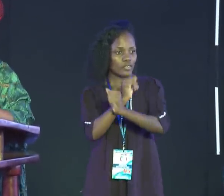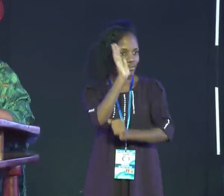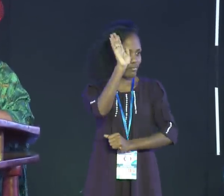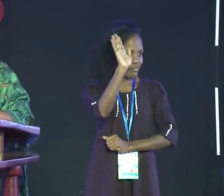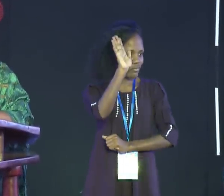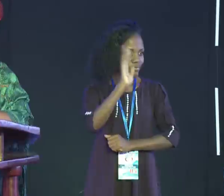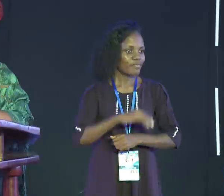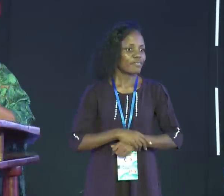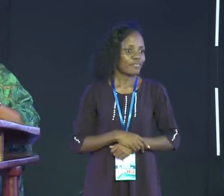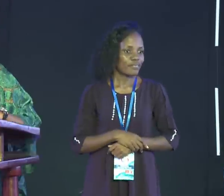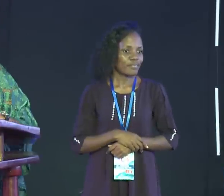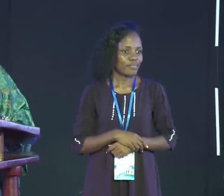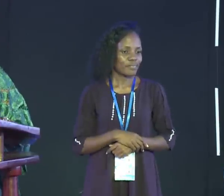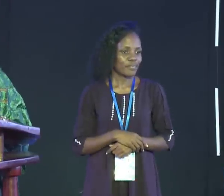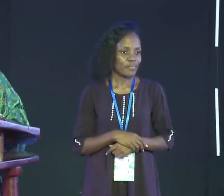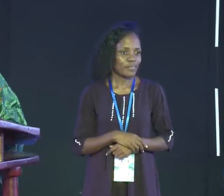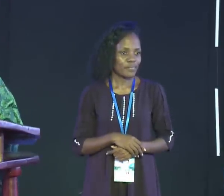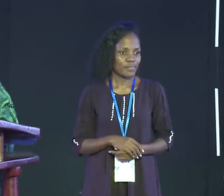protection.